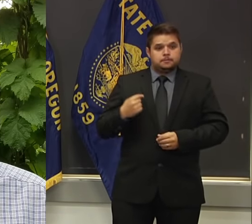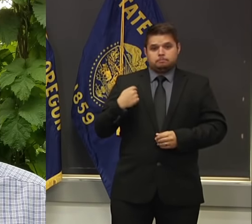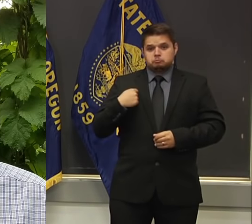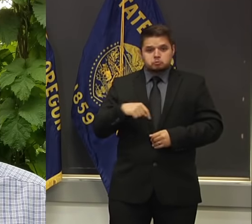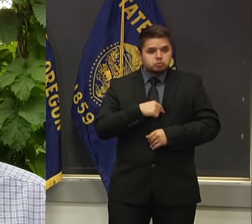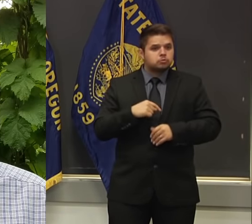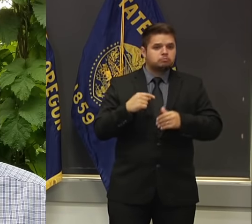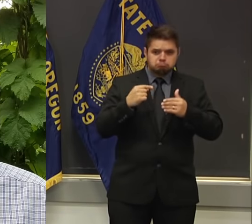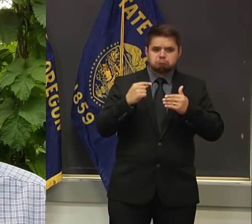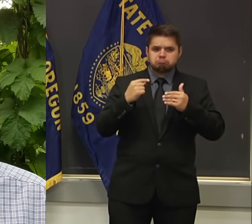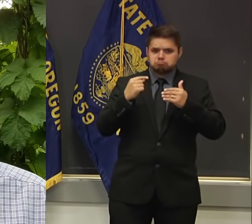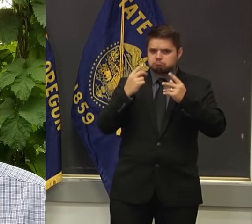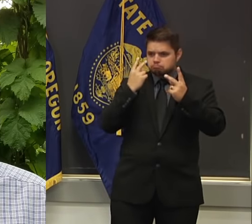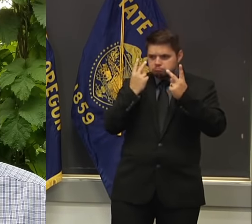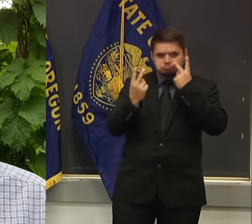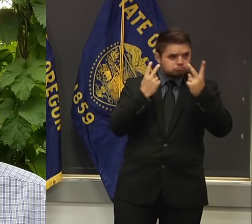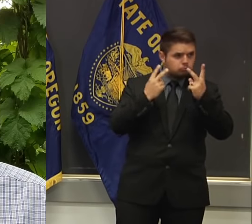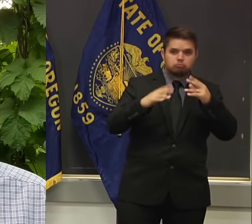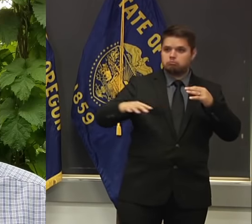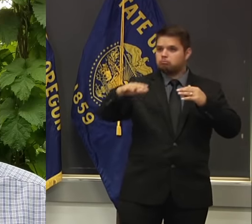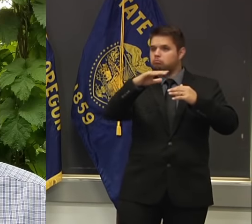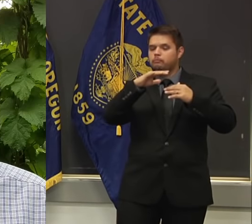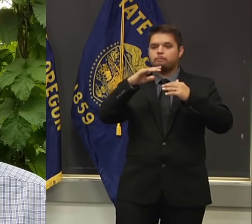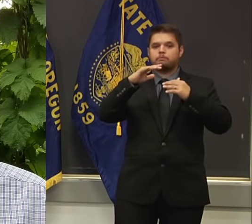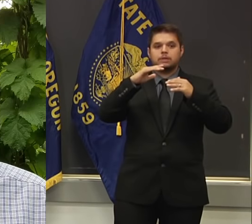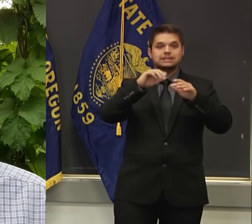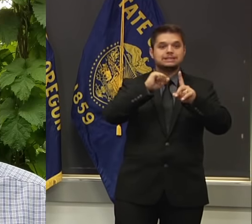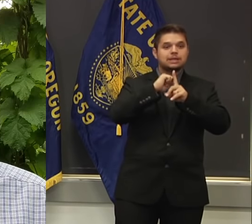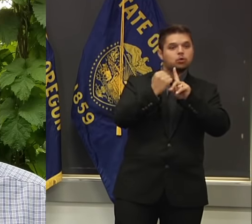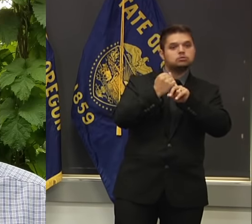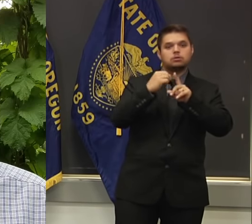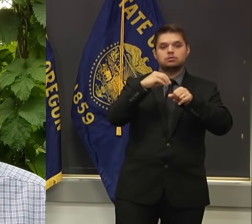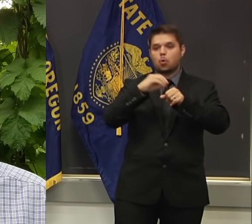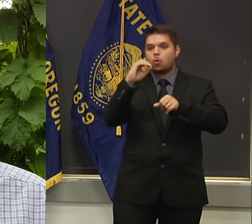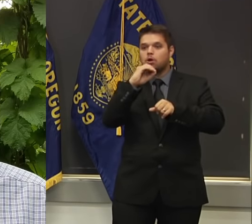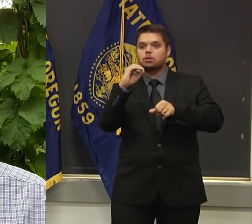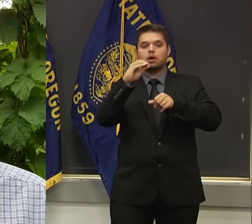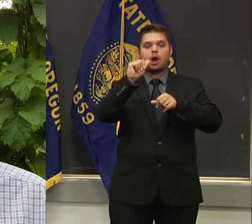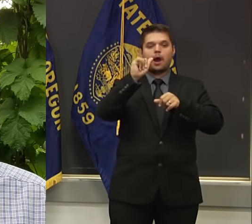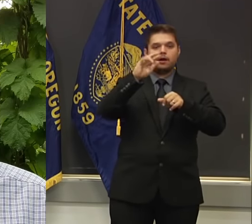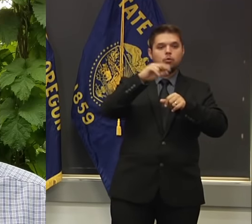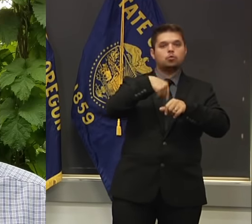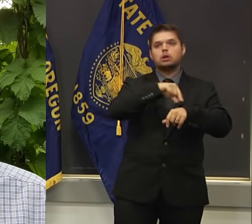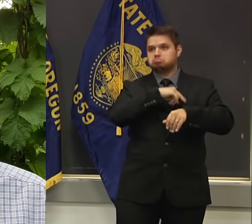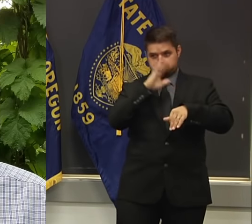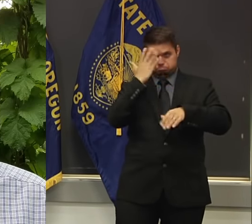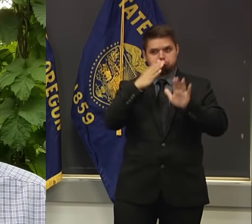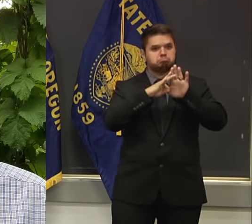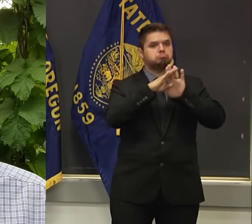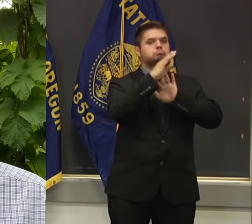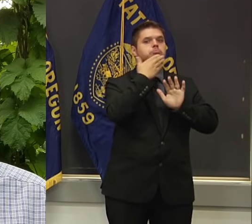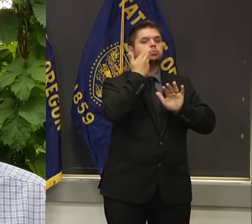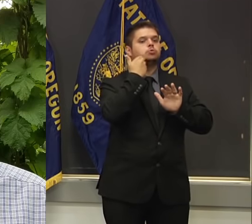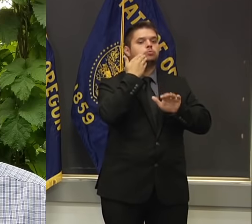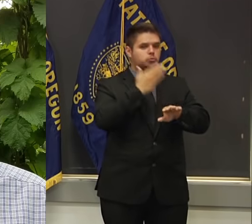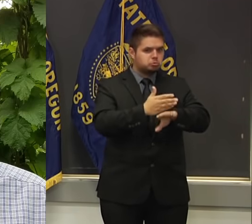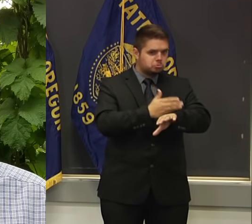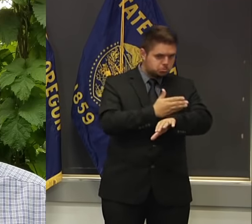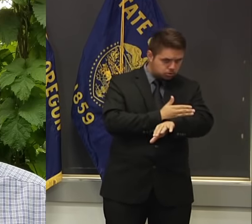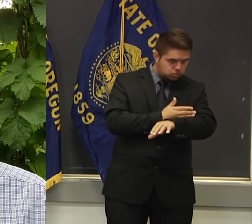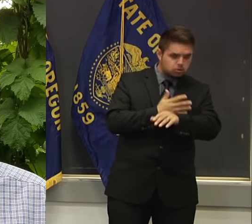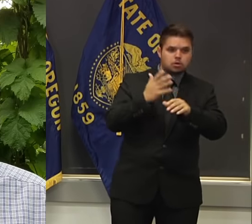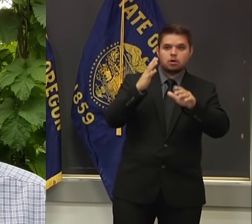across the state. Our air quality advisory team is going to be watching conditions over the weekend, and we